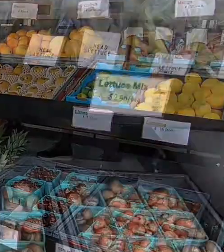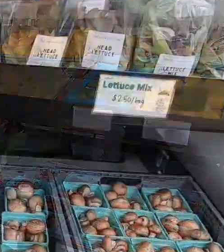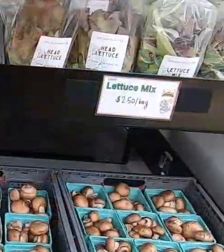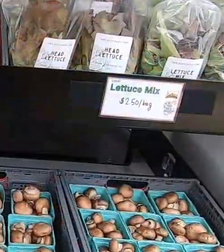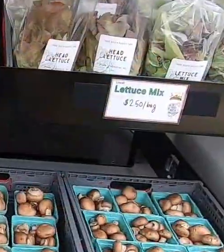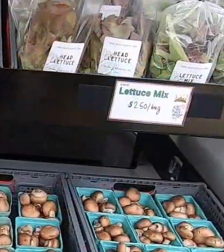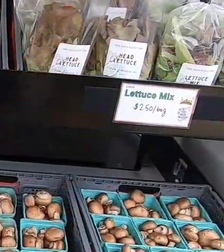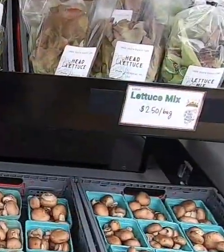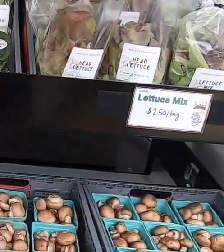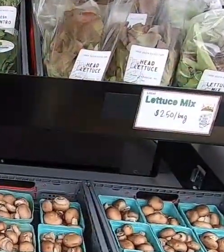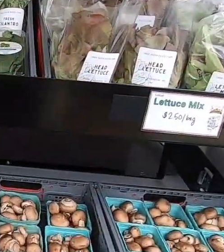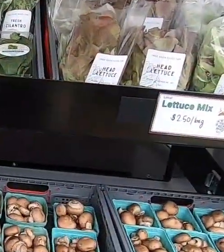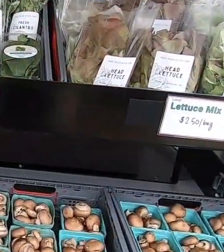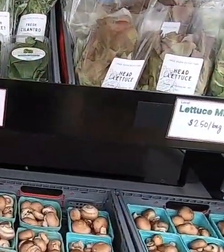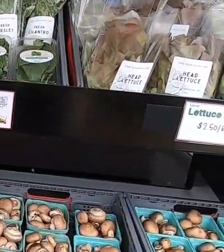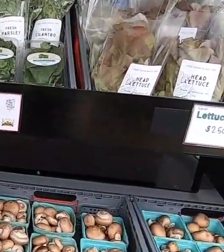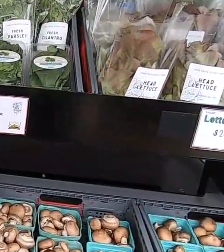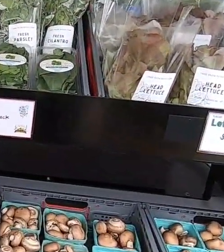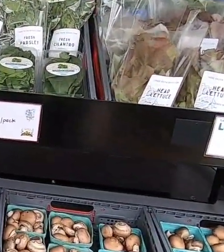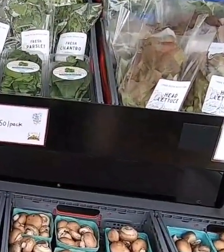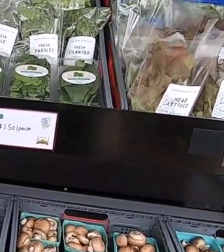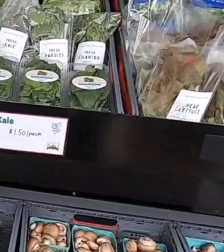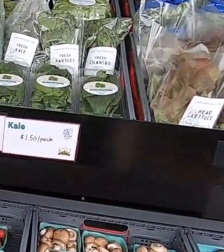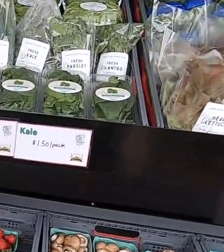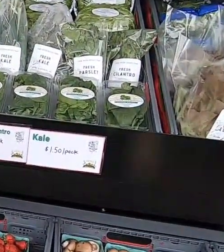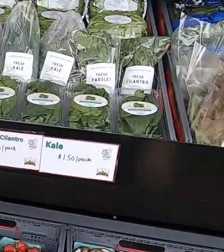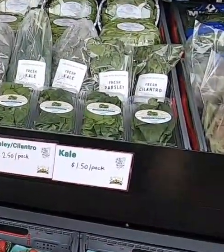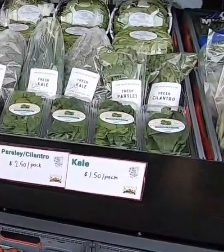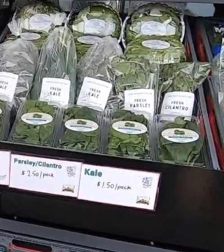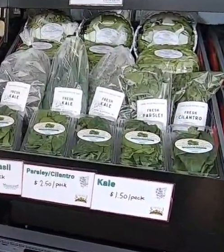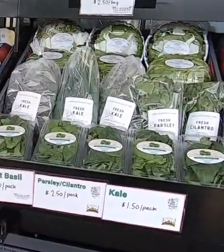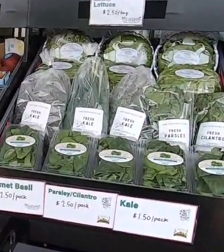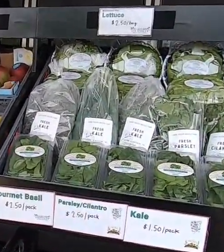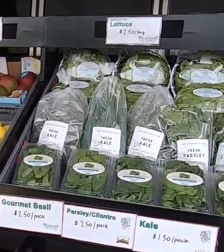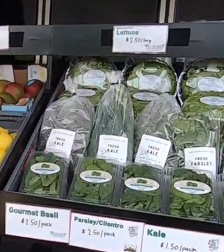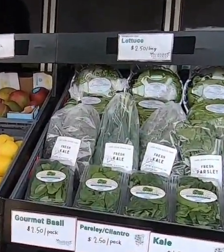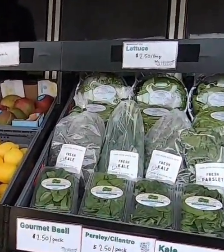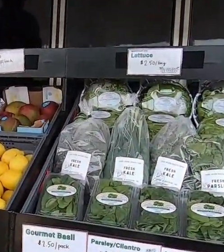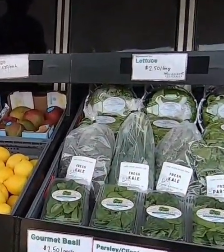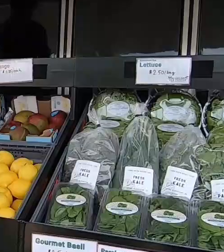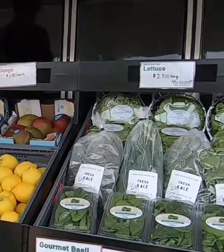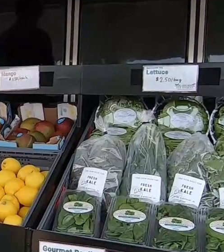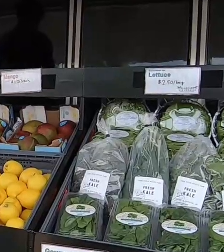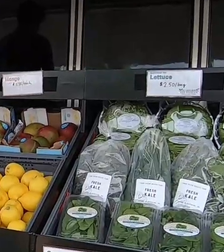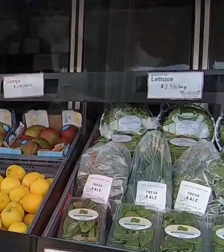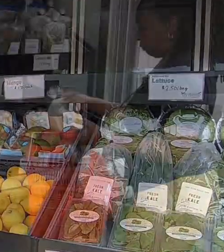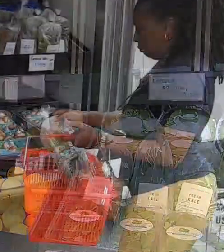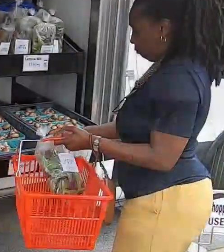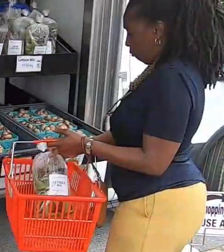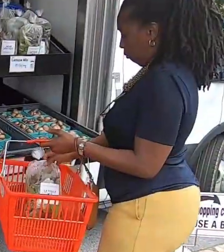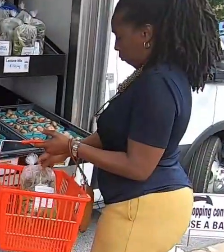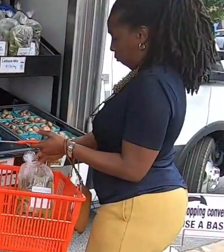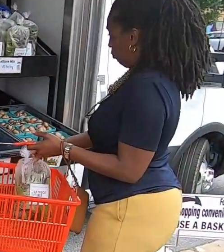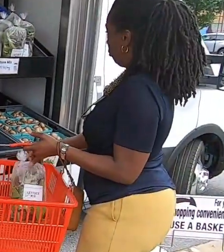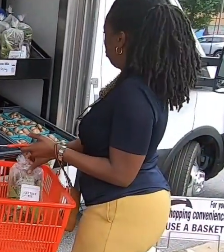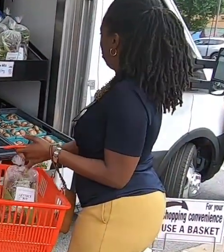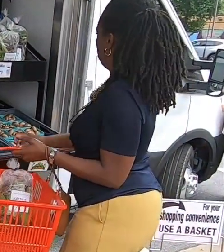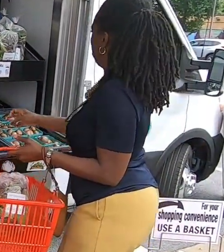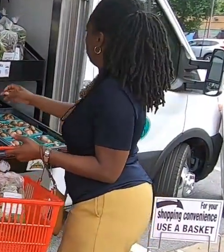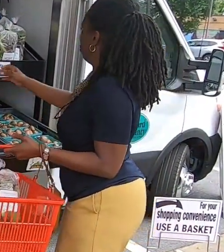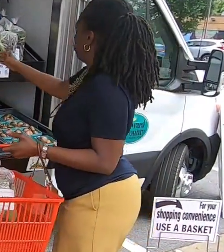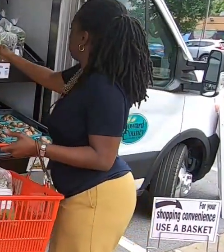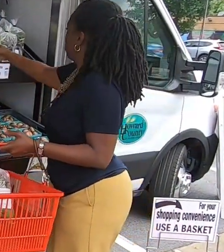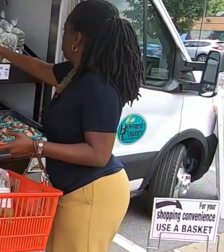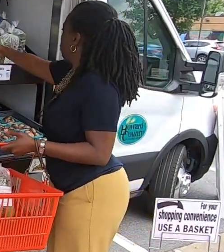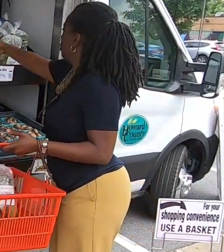where we're chosen data using data from our partners to identify neighborhoods with the highest need. This effort will help us